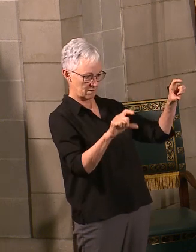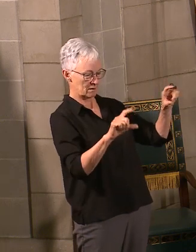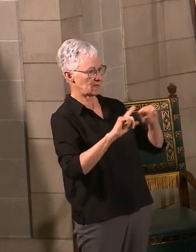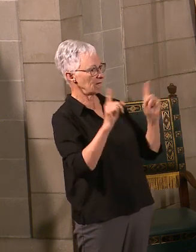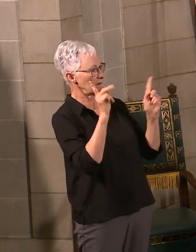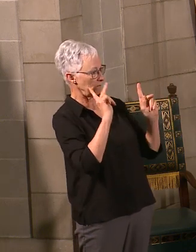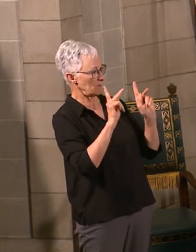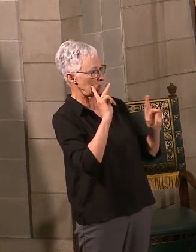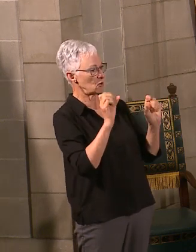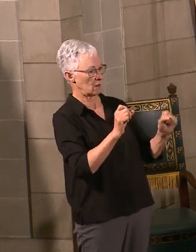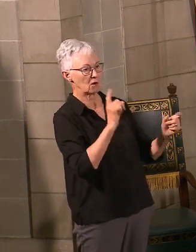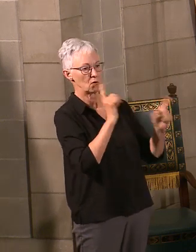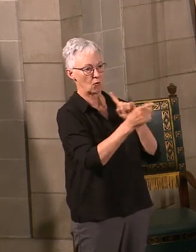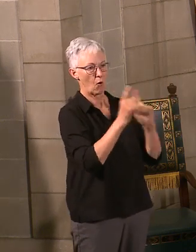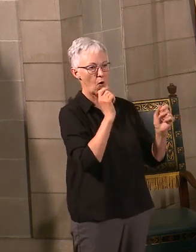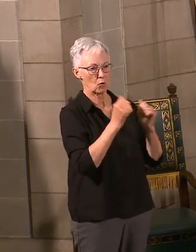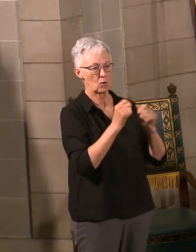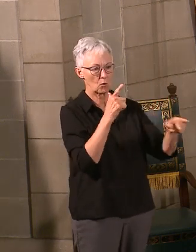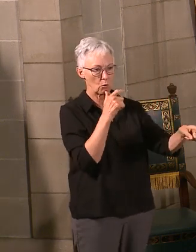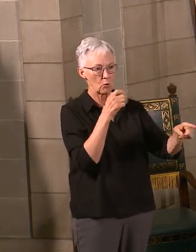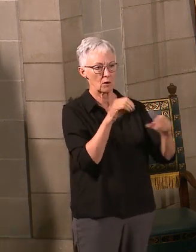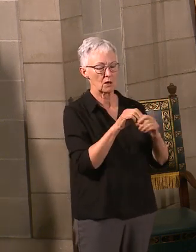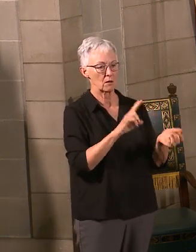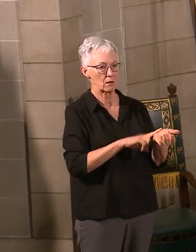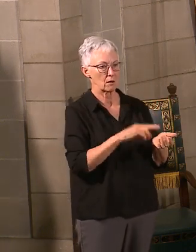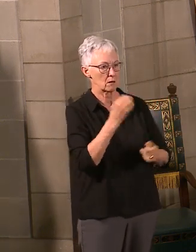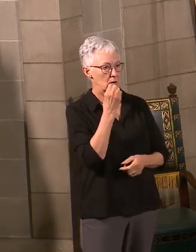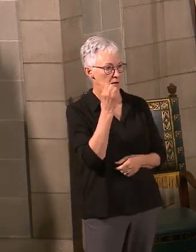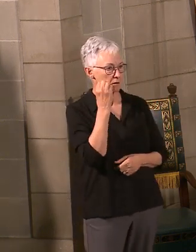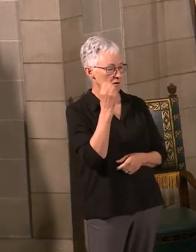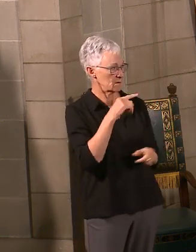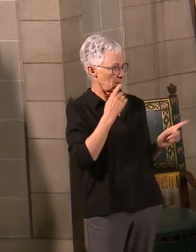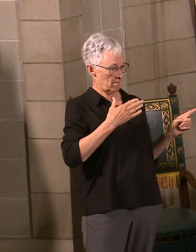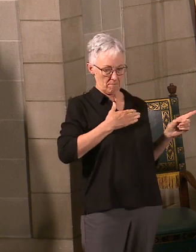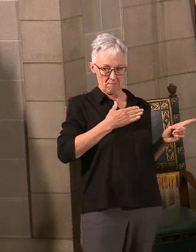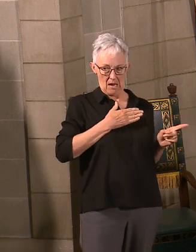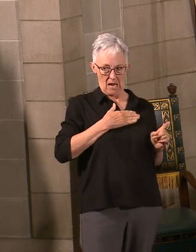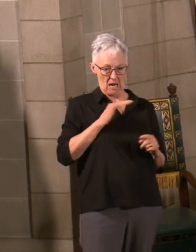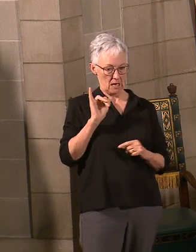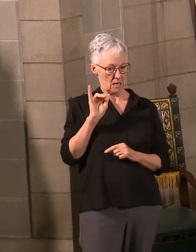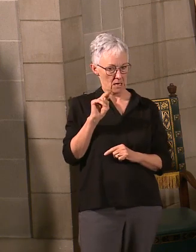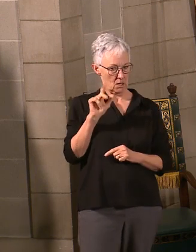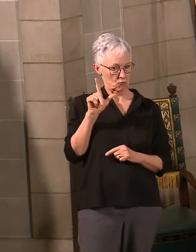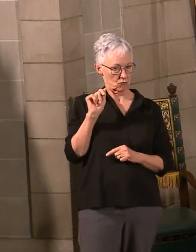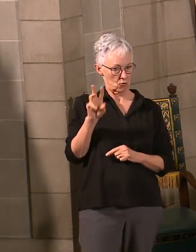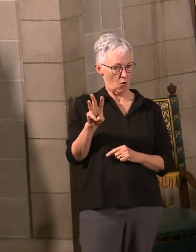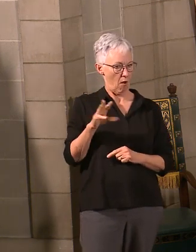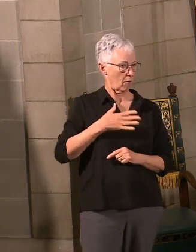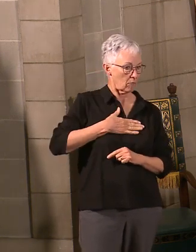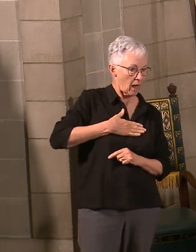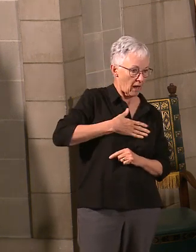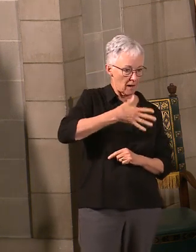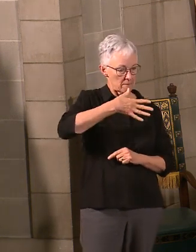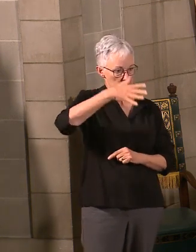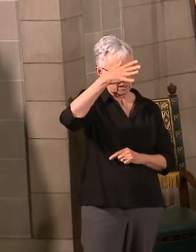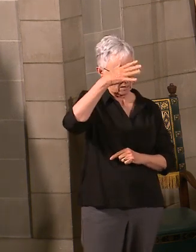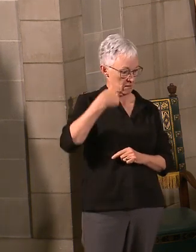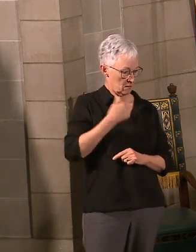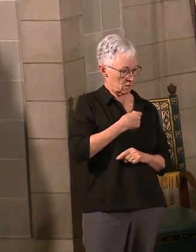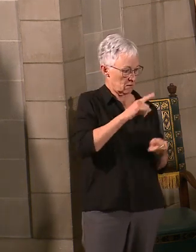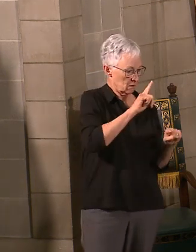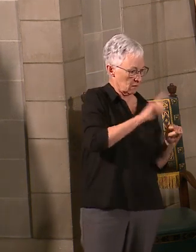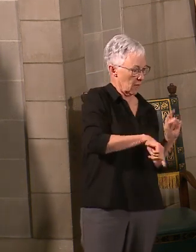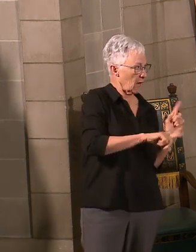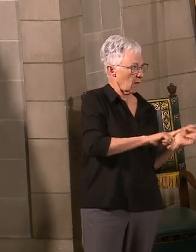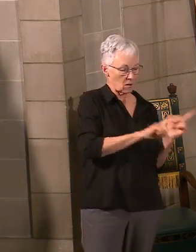with, for example, my in-laws and my parents when we haven't been able to go see them. I think